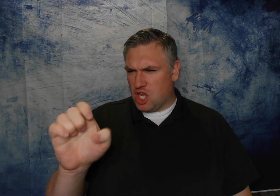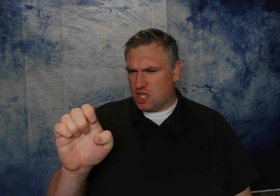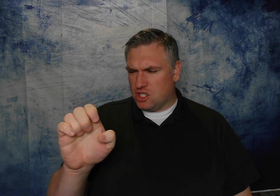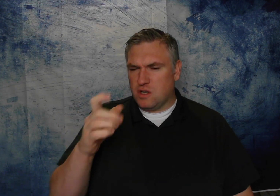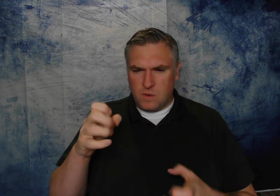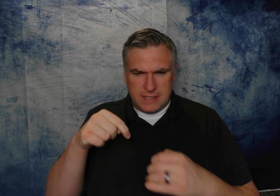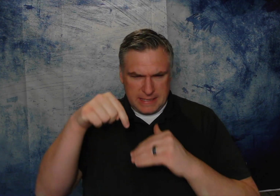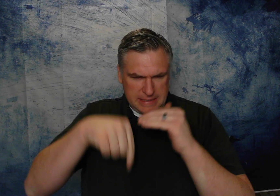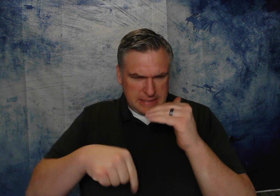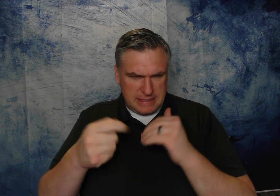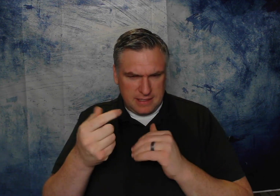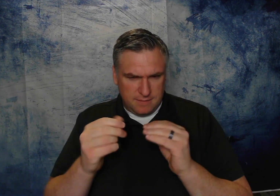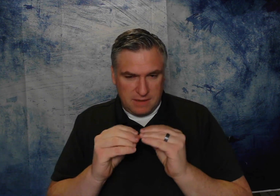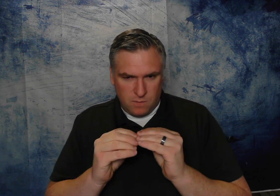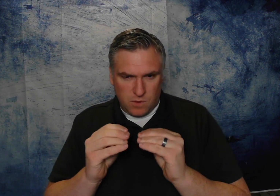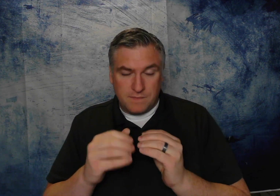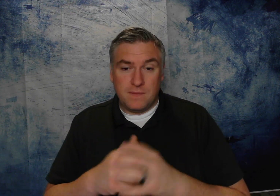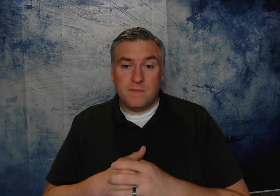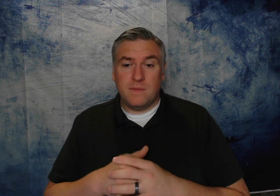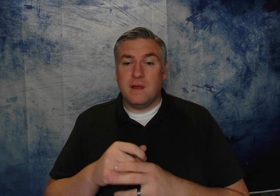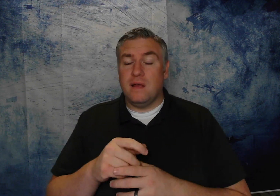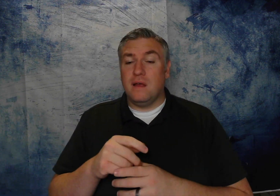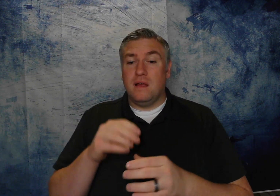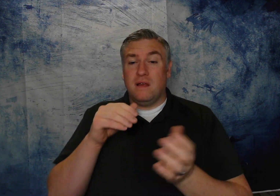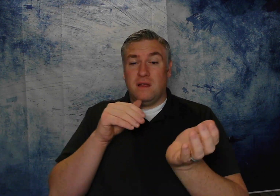So triage, let's go a little bit more in depth with that.